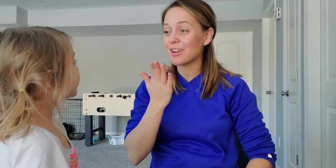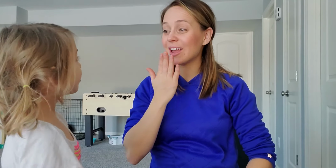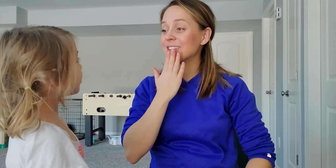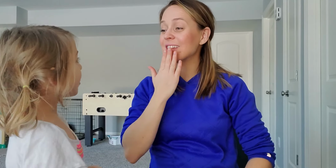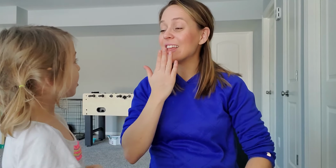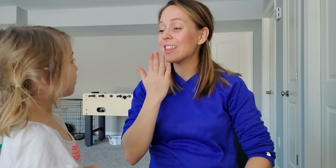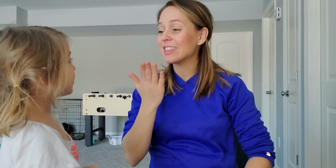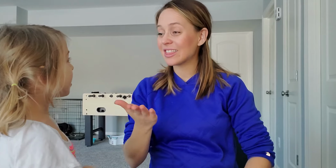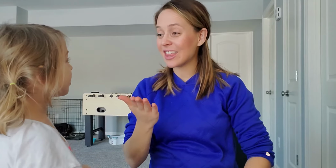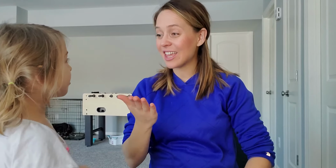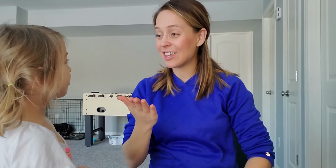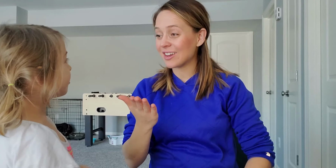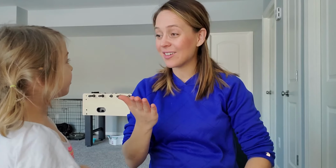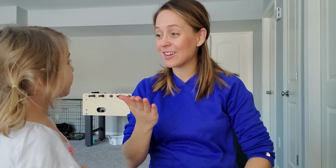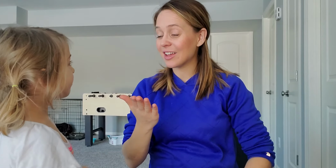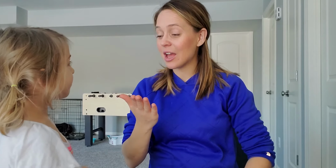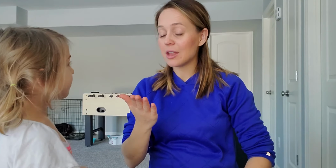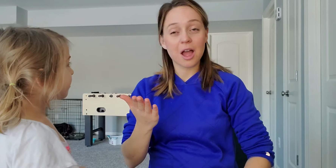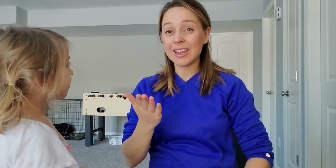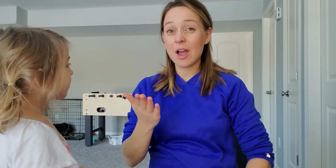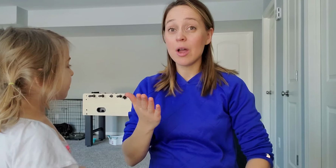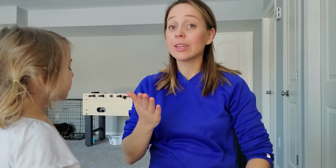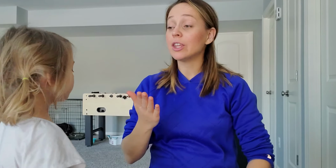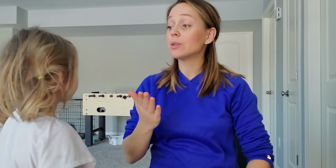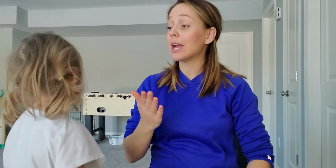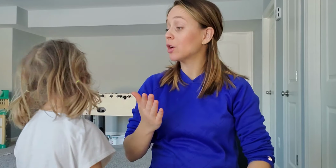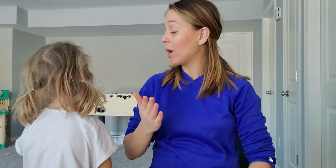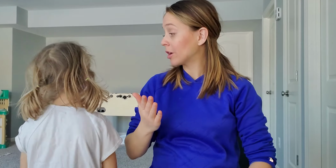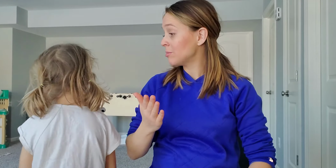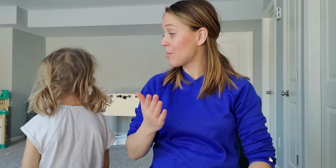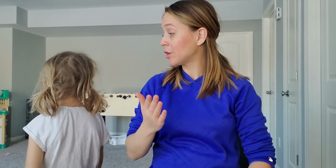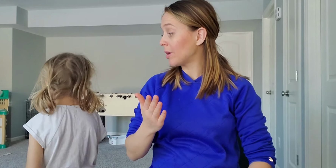hand. Thank you. Not right now. Can you sign you're welcome? Do you remember you're welcome?